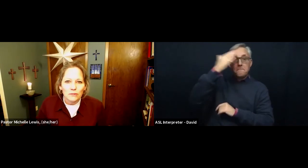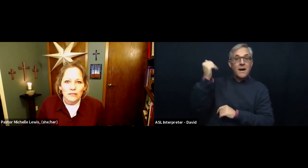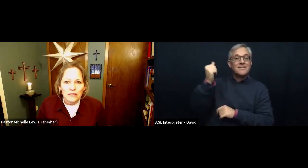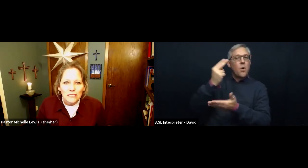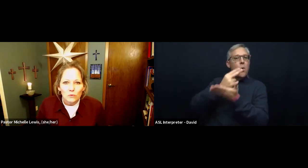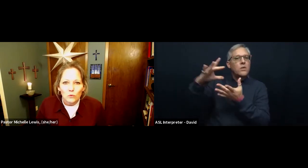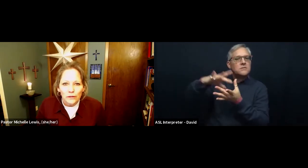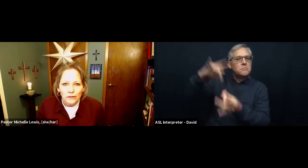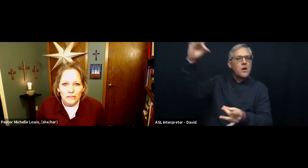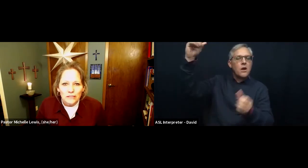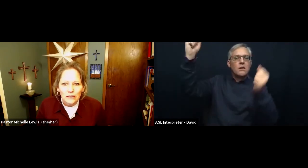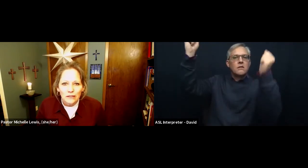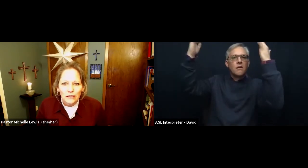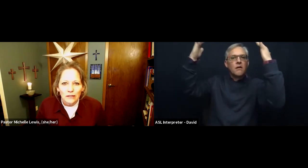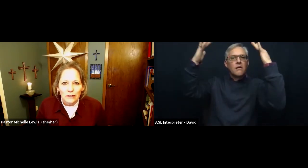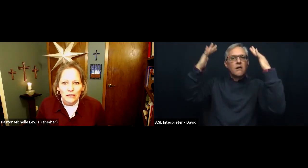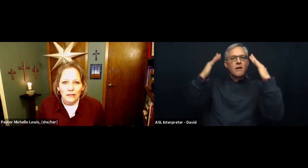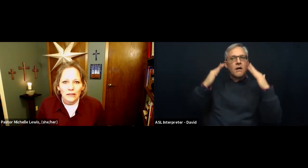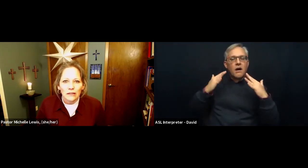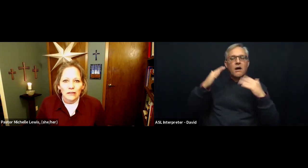us with these words.